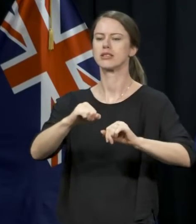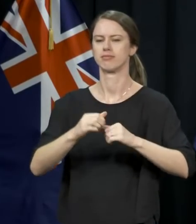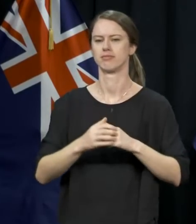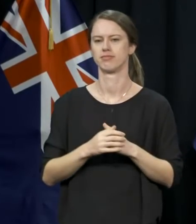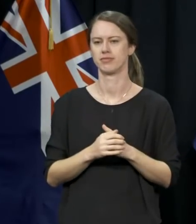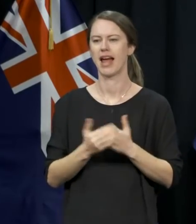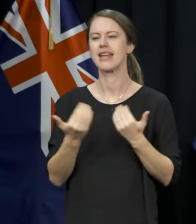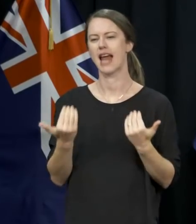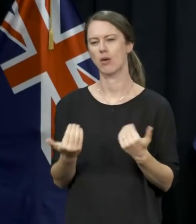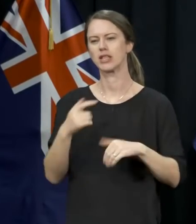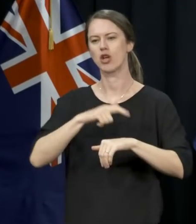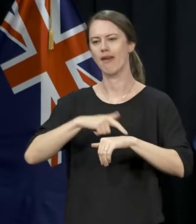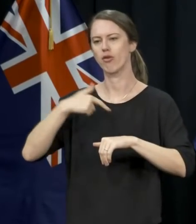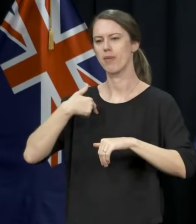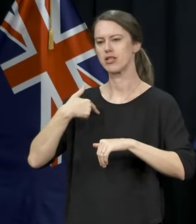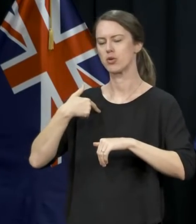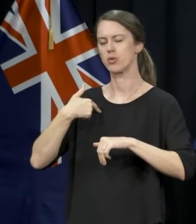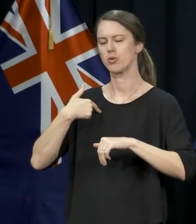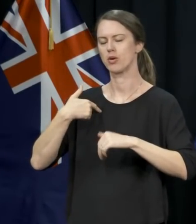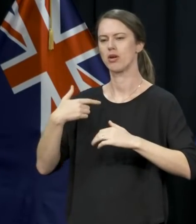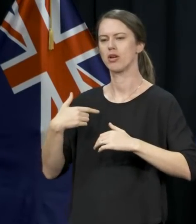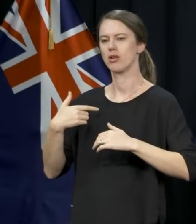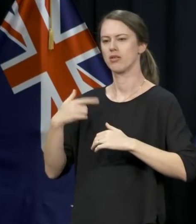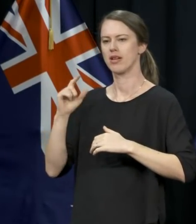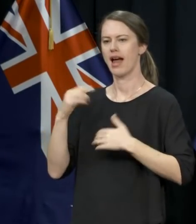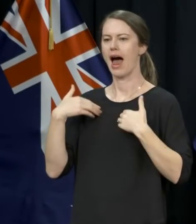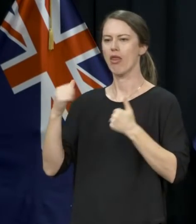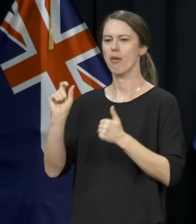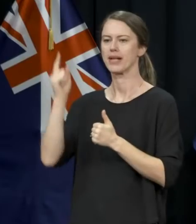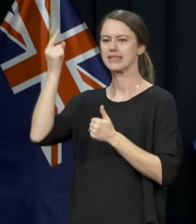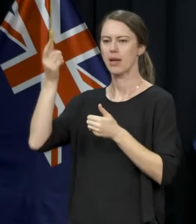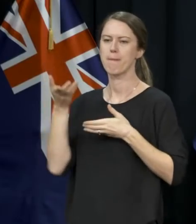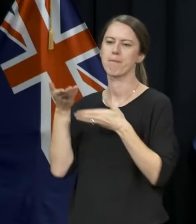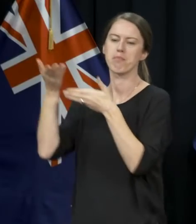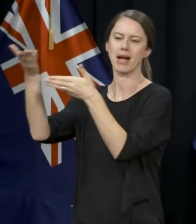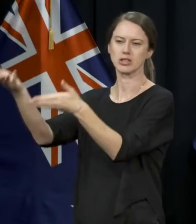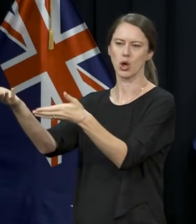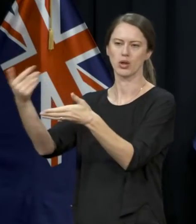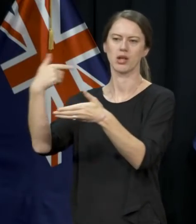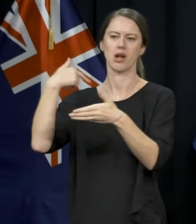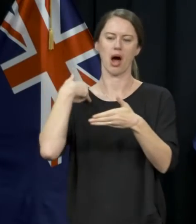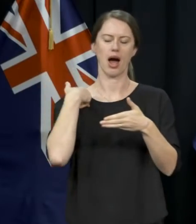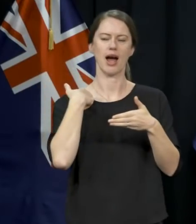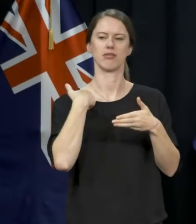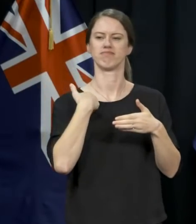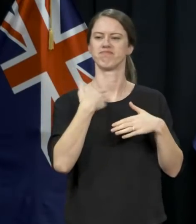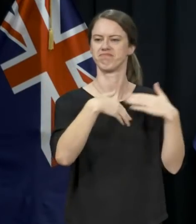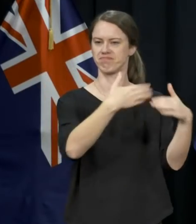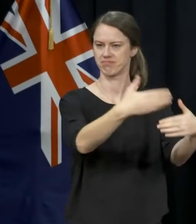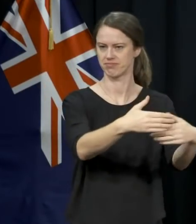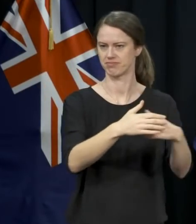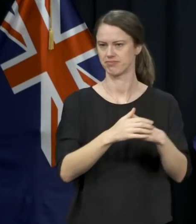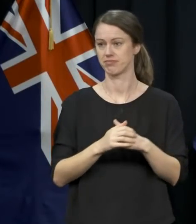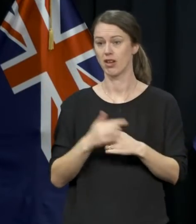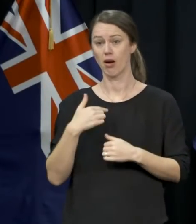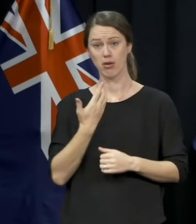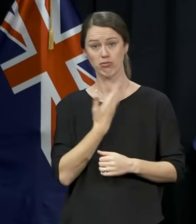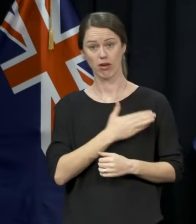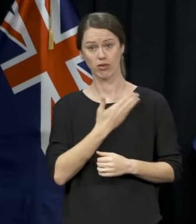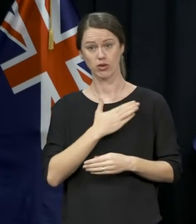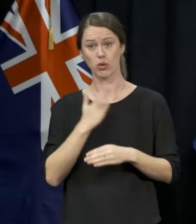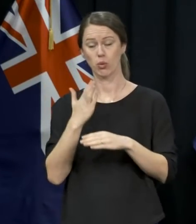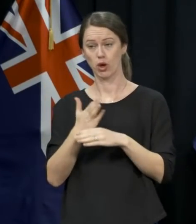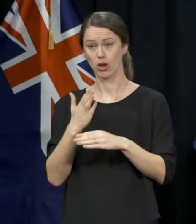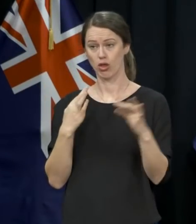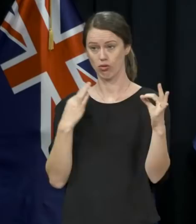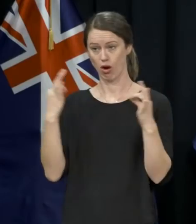is the right time to hand over the reins and move forward with new leadership. It's been a privilege to serve in this role and